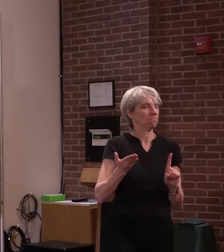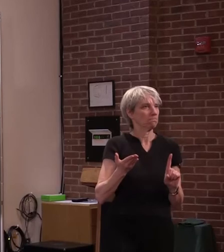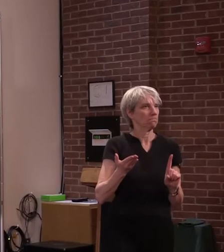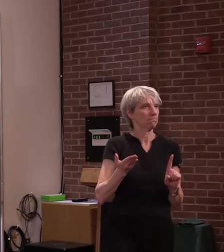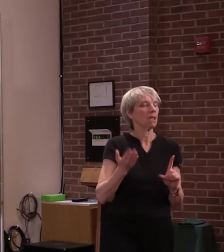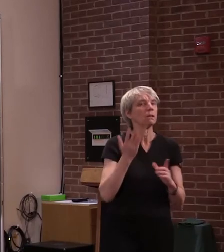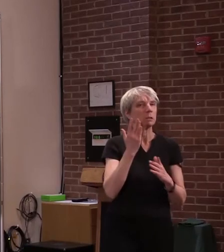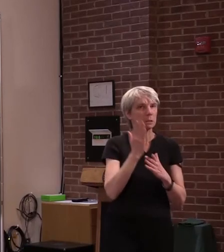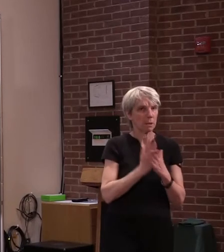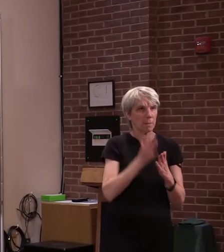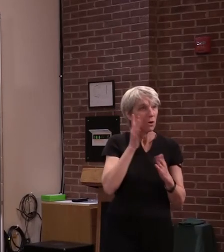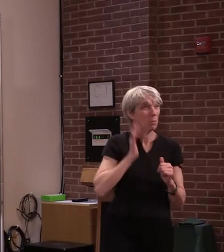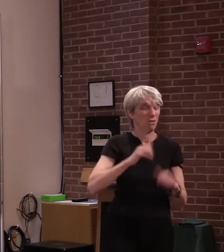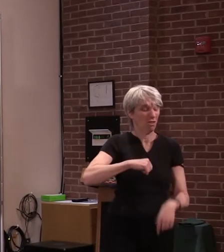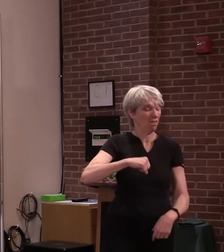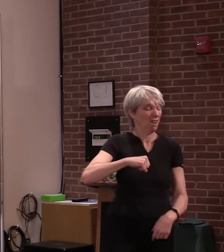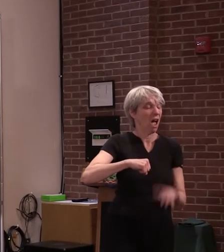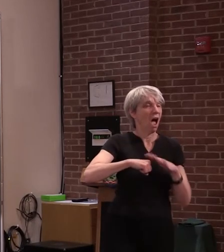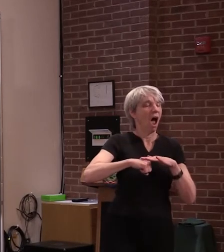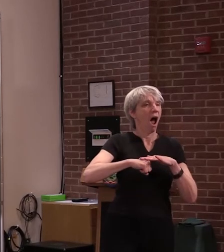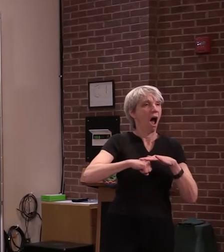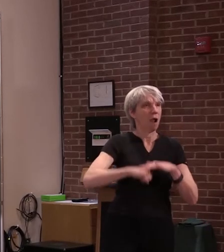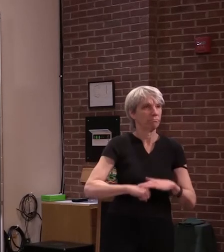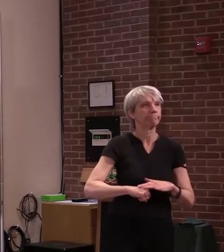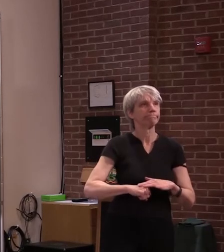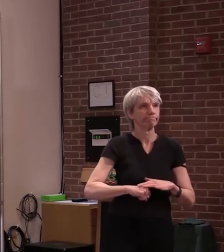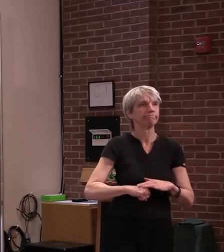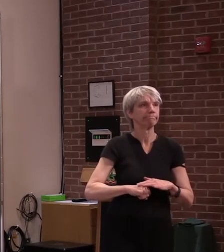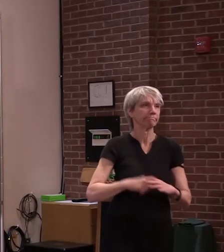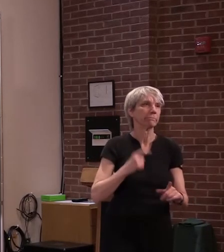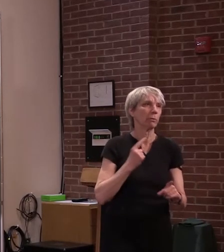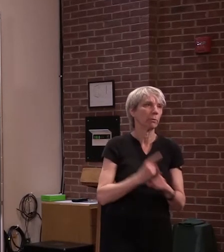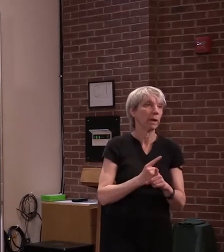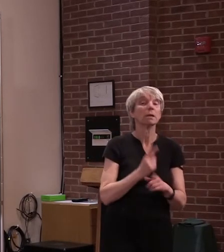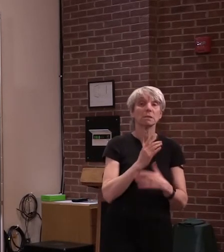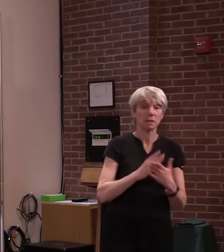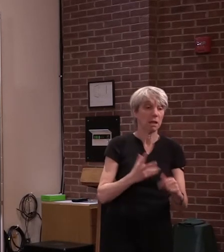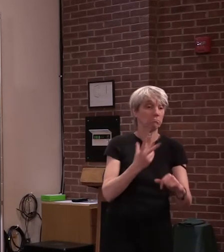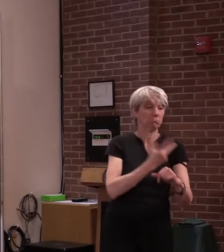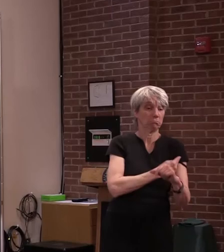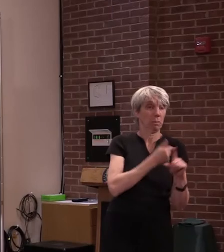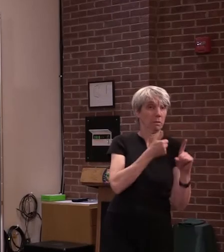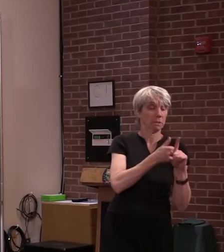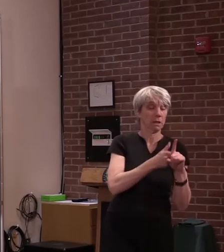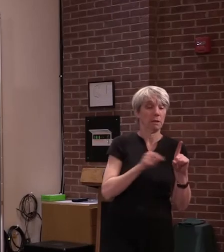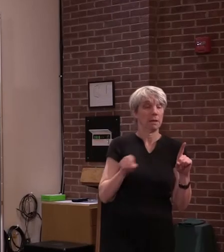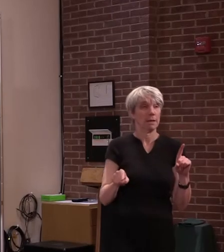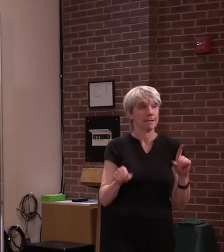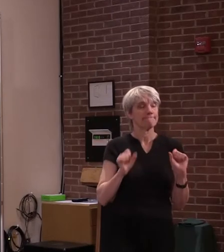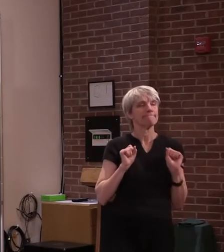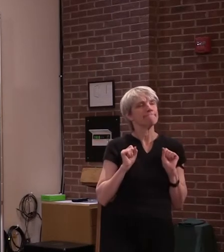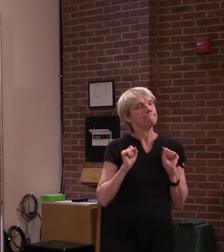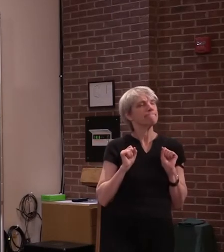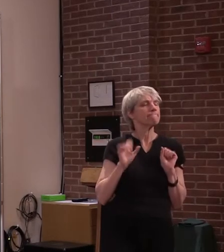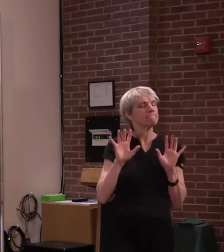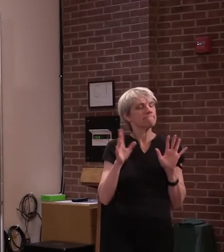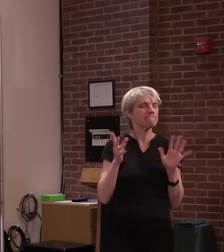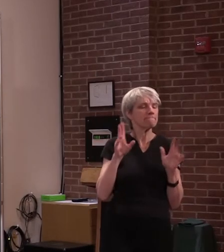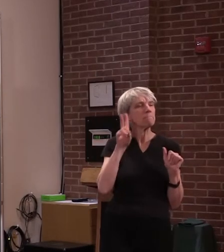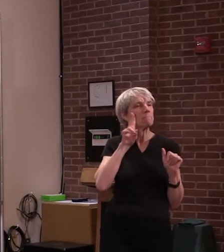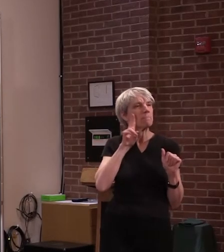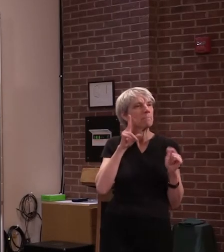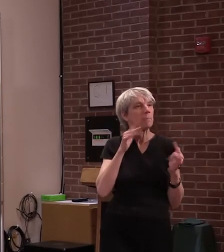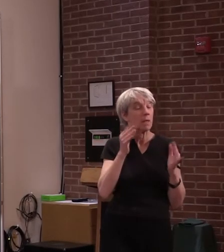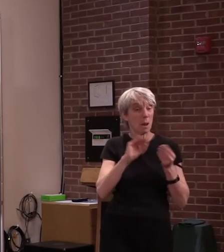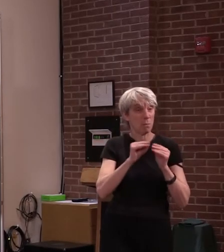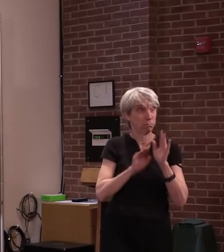are listening who have been vaccinated themselves. They haven't vaccinated their child yet. And they will start to feel more comfortable just seeing those